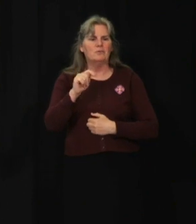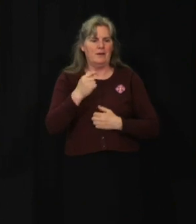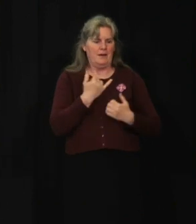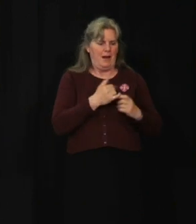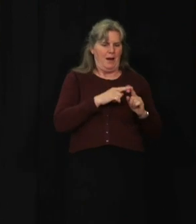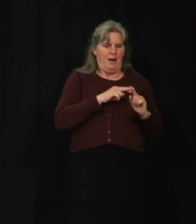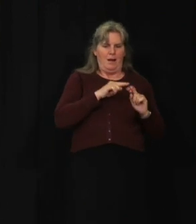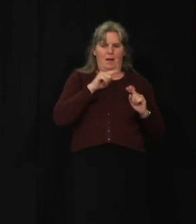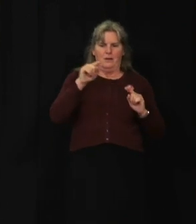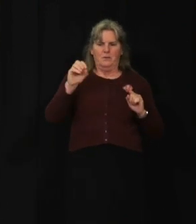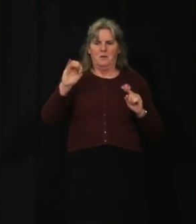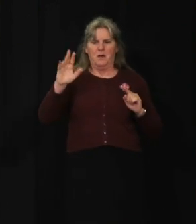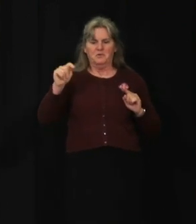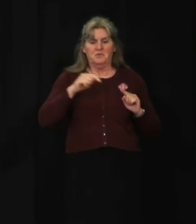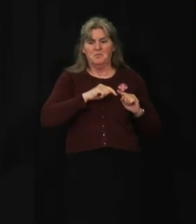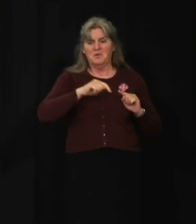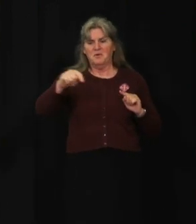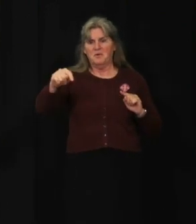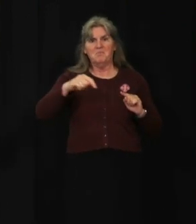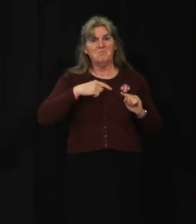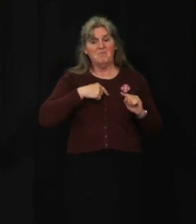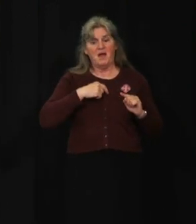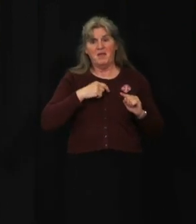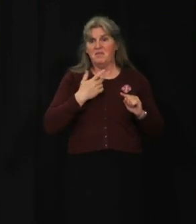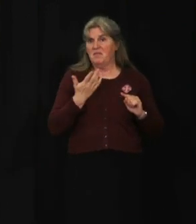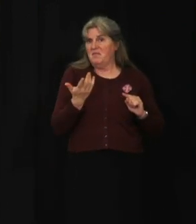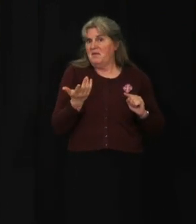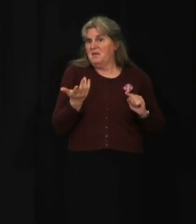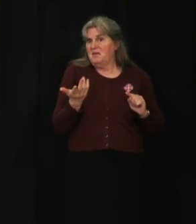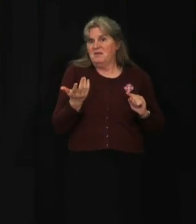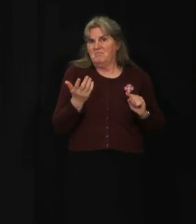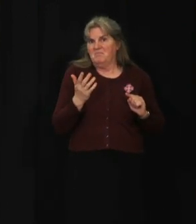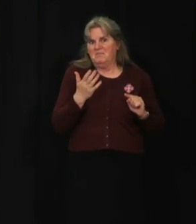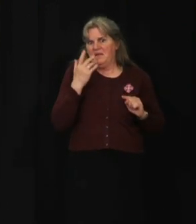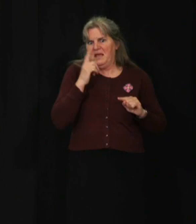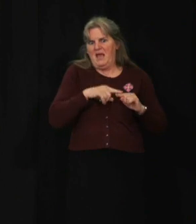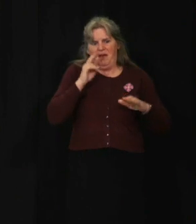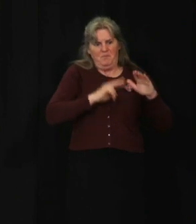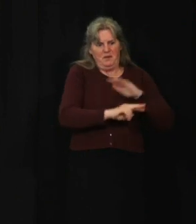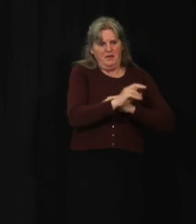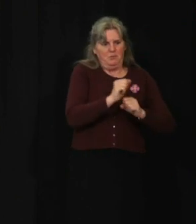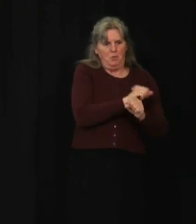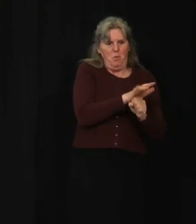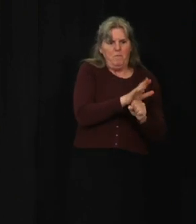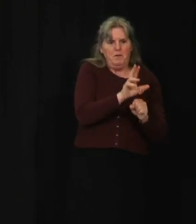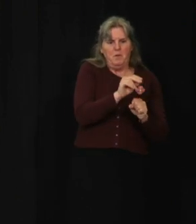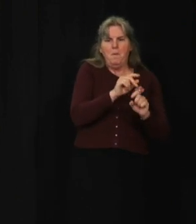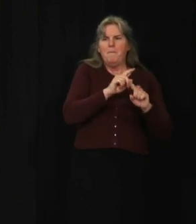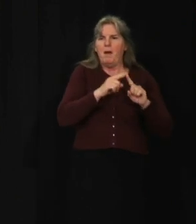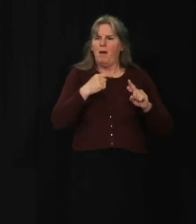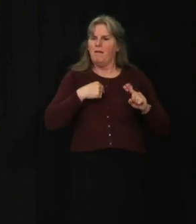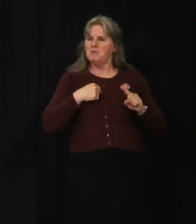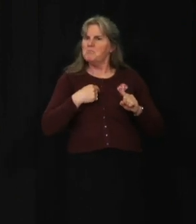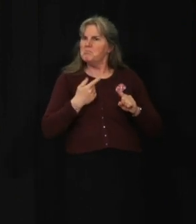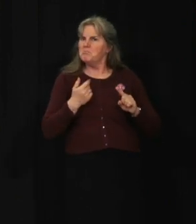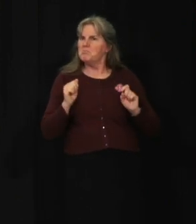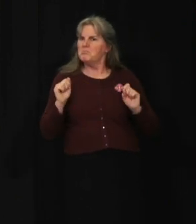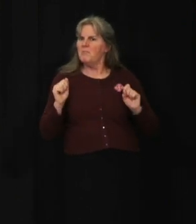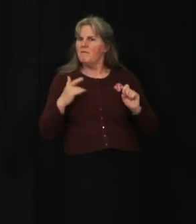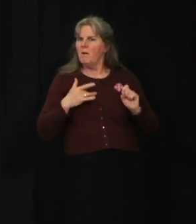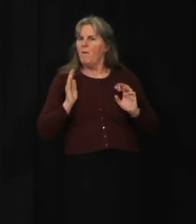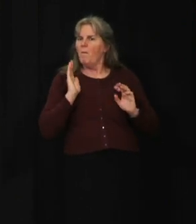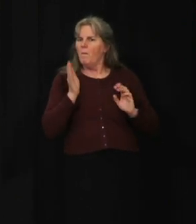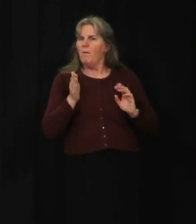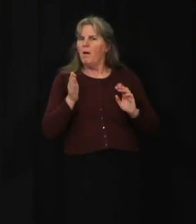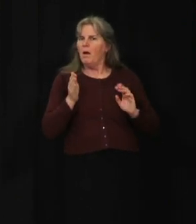So all things considered, COVID related, but we would be confident in that